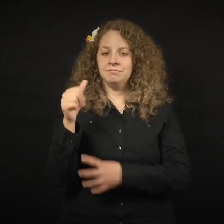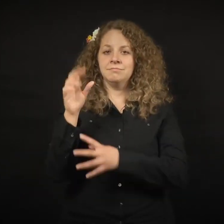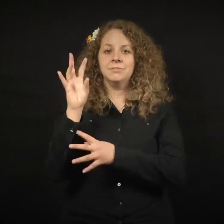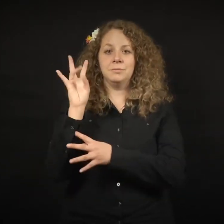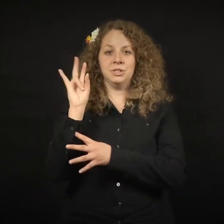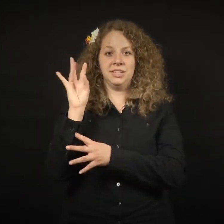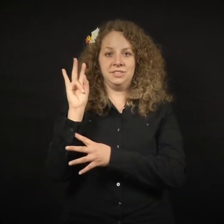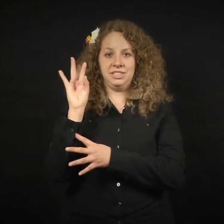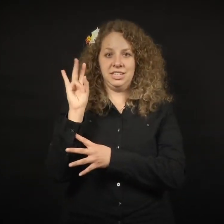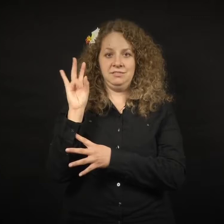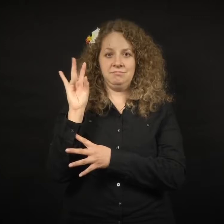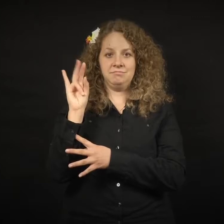Number 17.